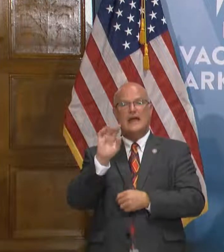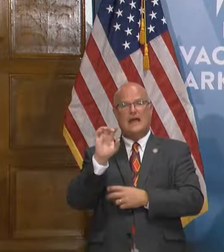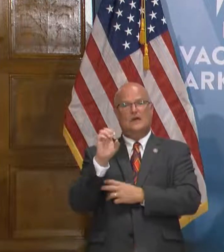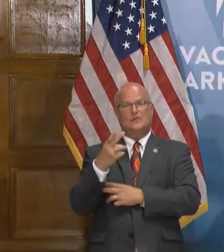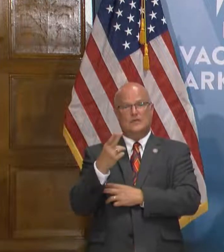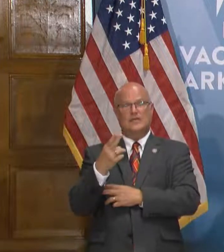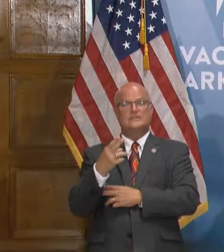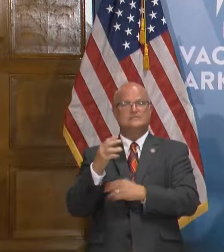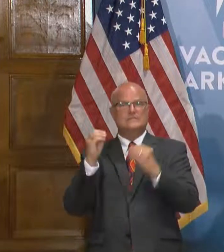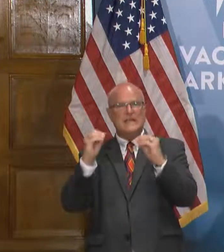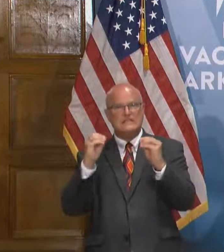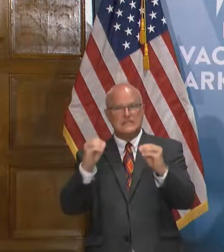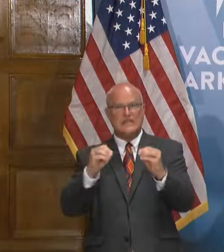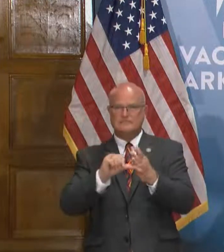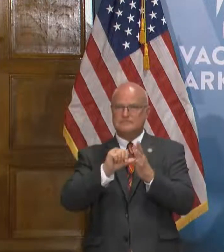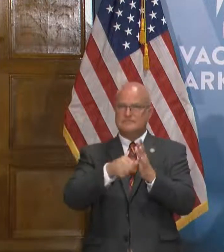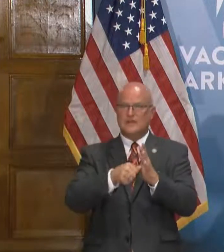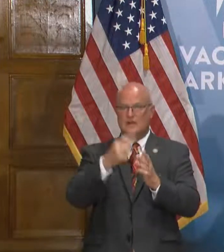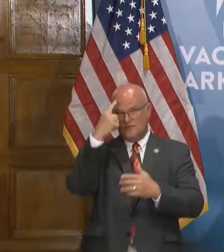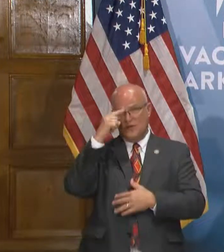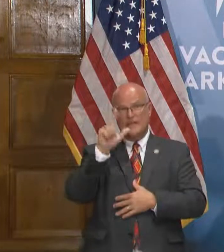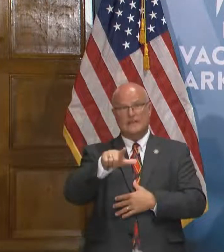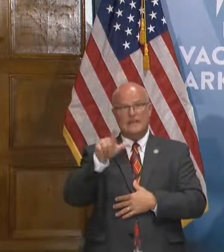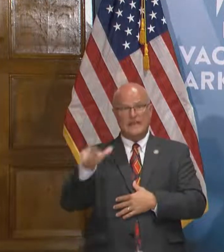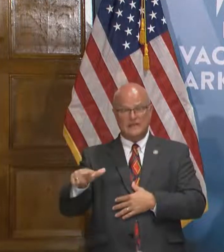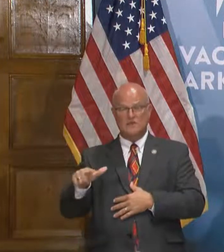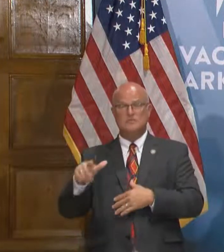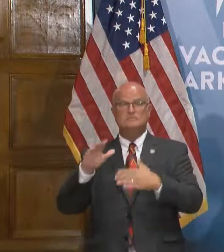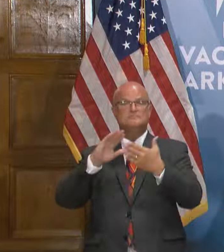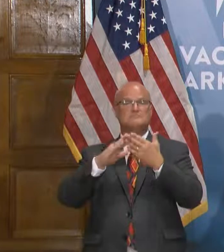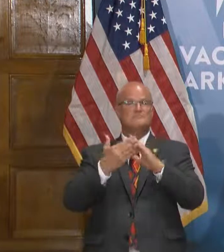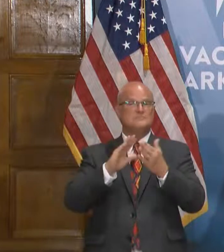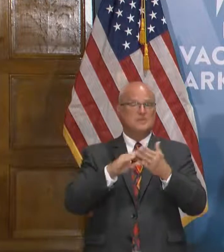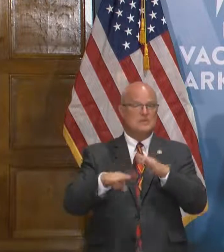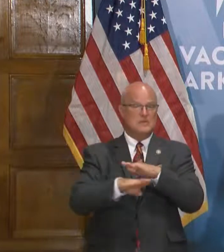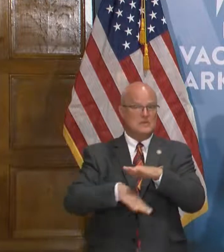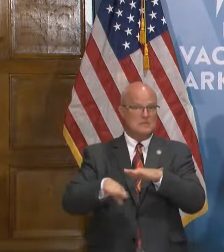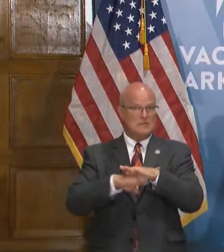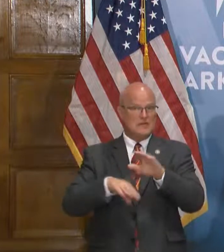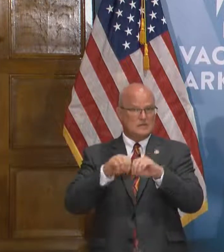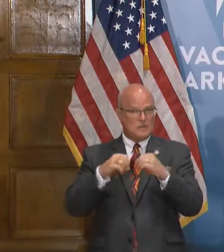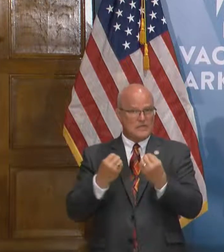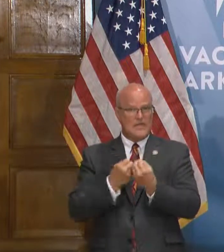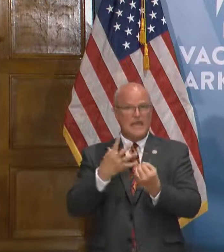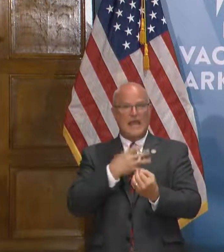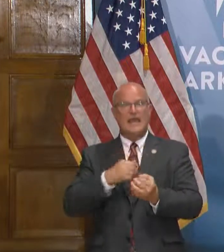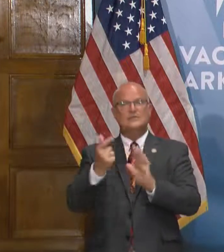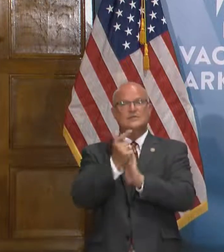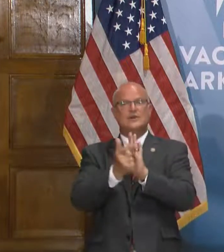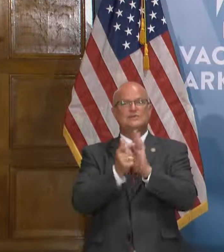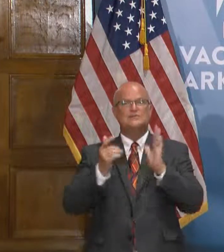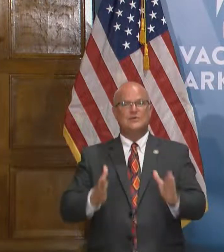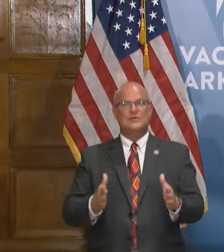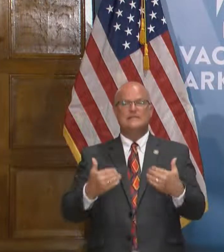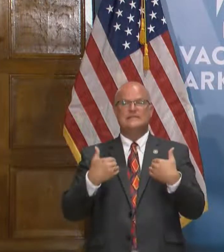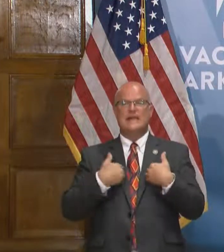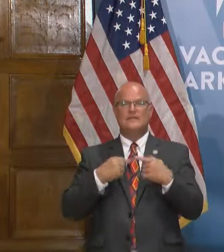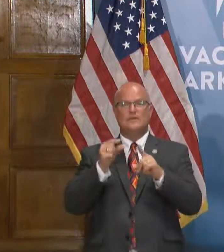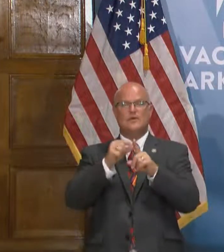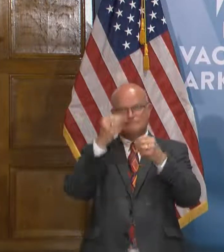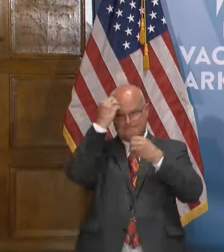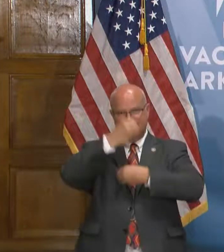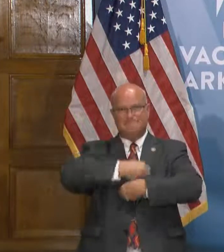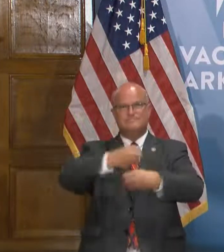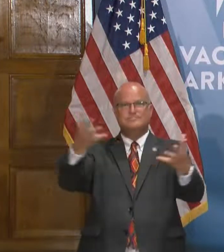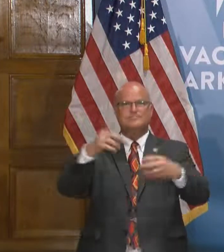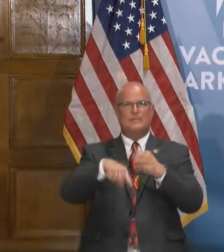and education that we're emphasizing to landlords, community-based organization, and to attorneys to get the word out on